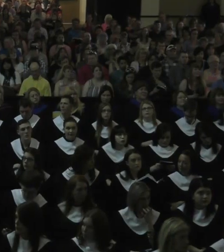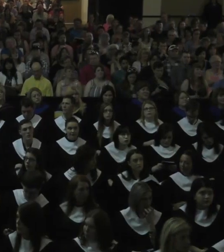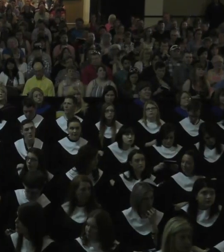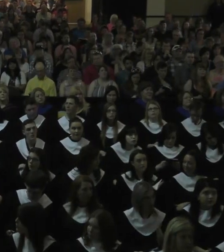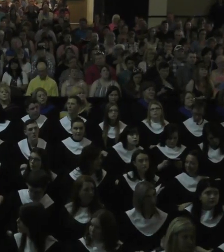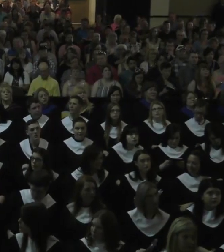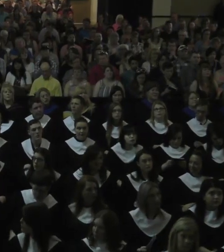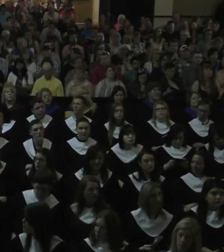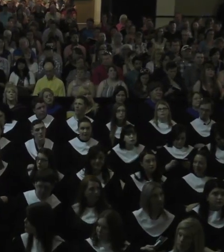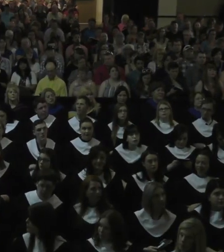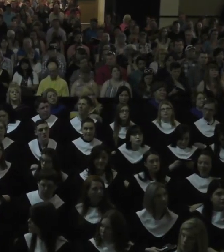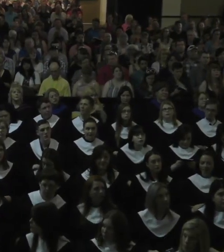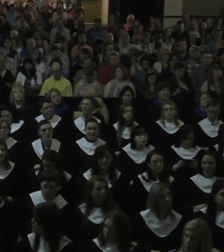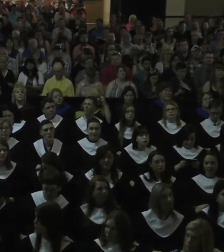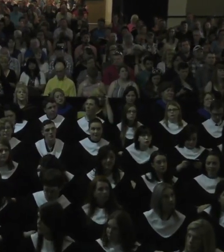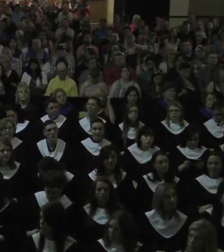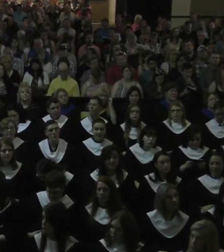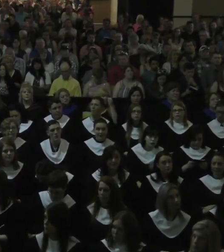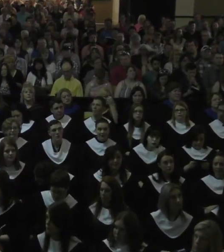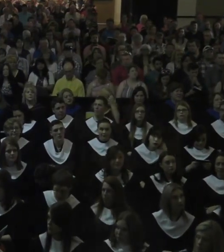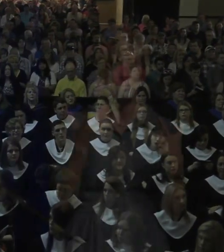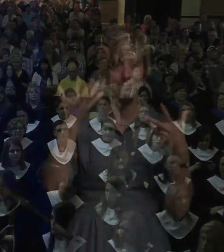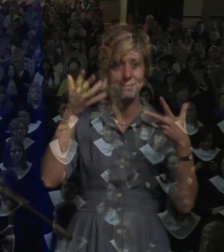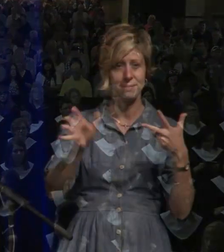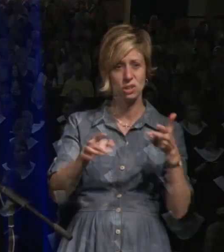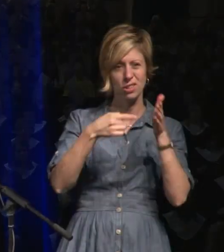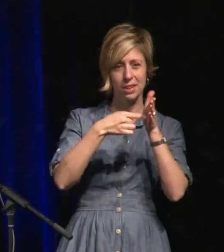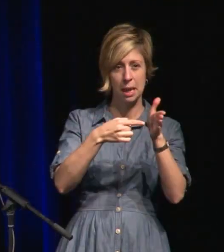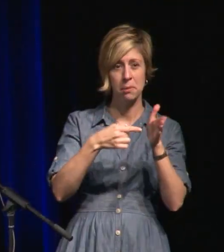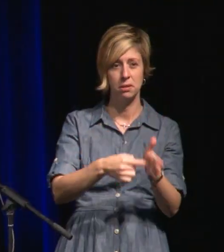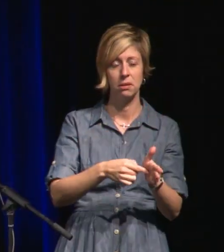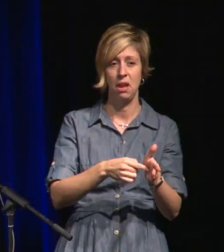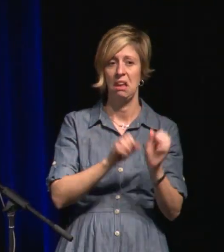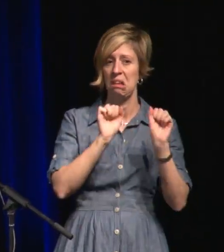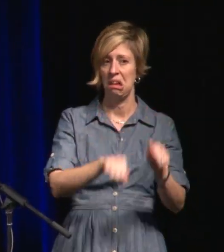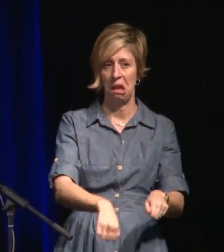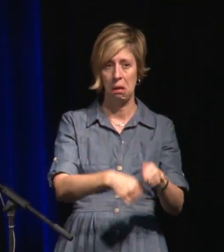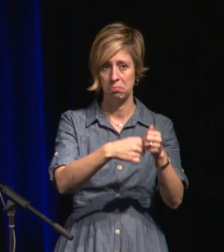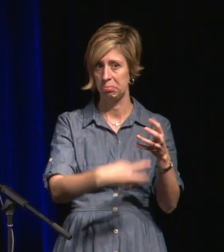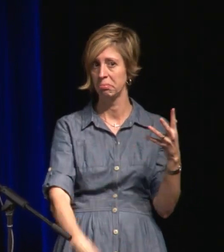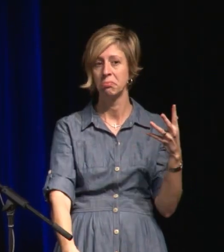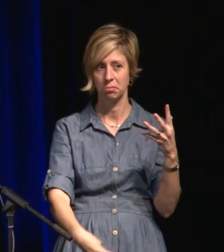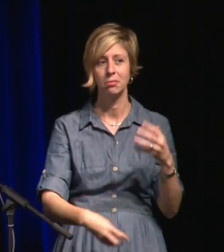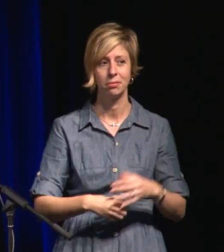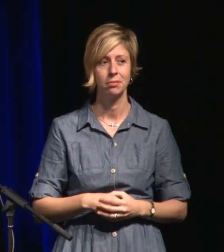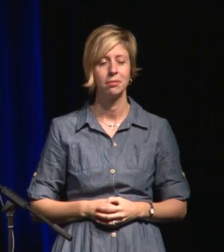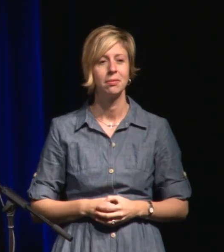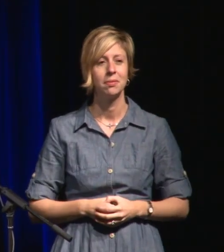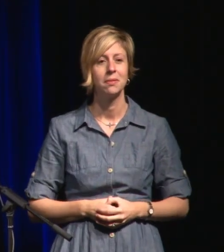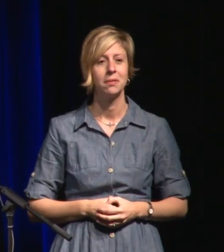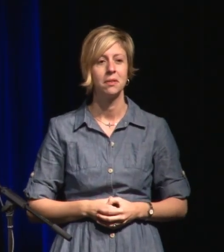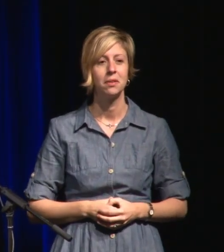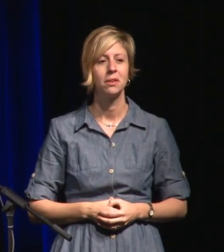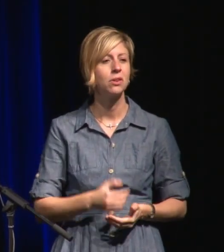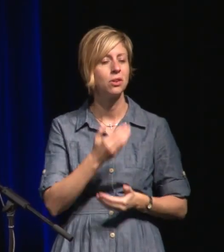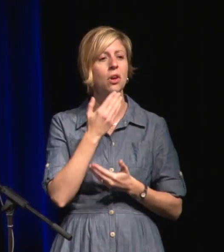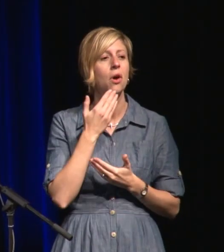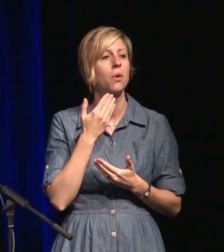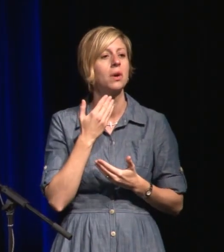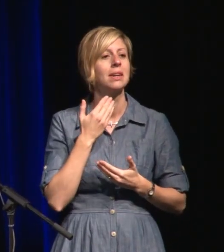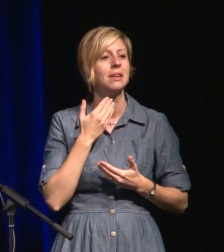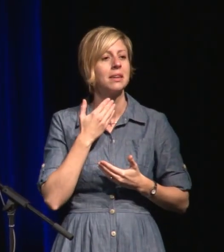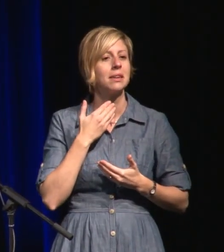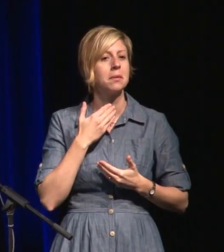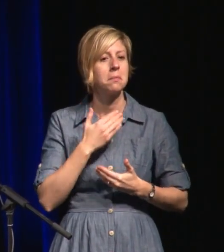Once again, these are 3 examples of the many that could be mentioned here today. Hats off to all students, faculty,